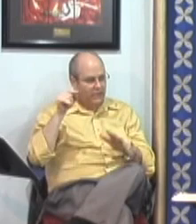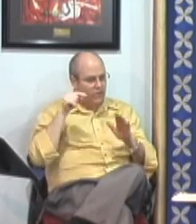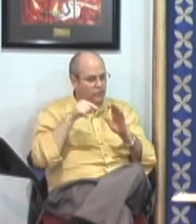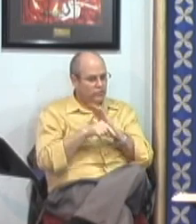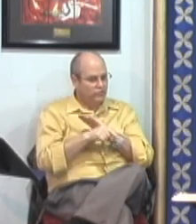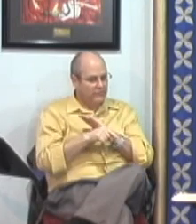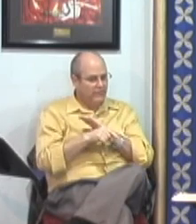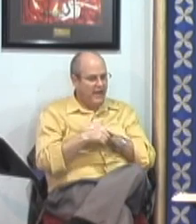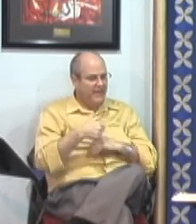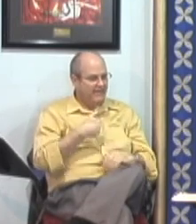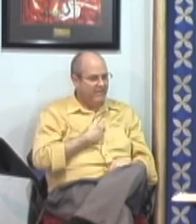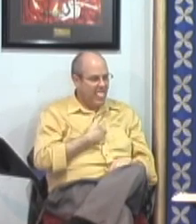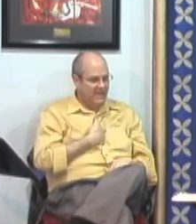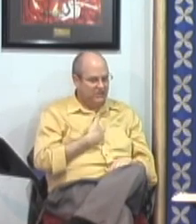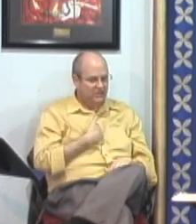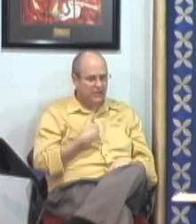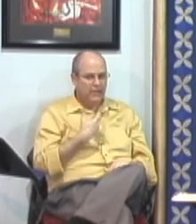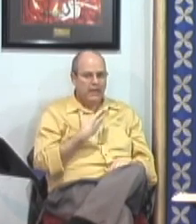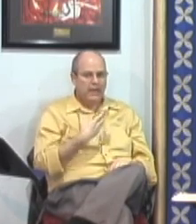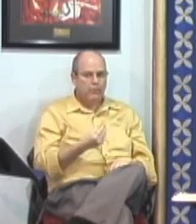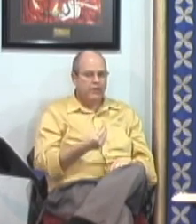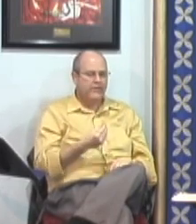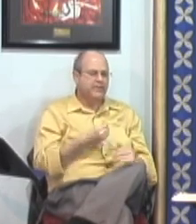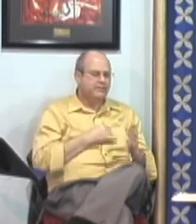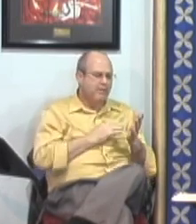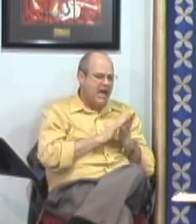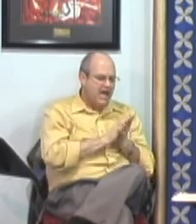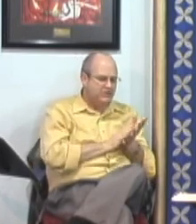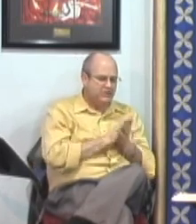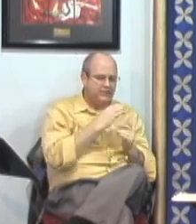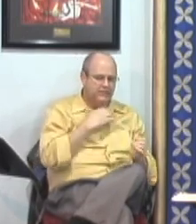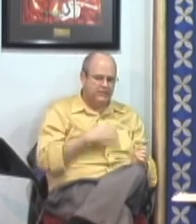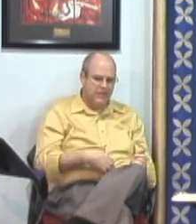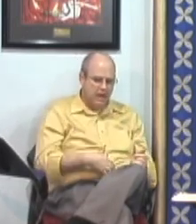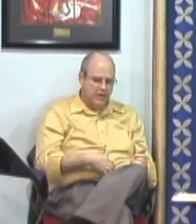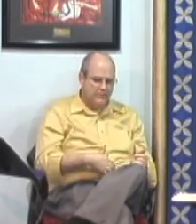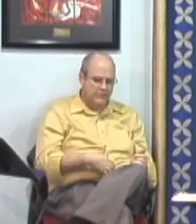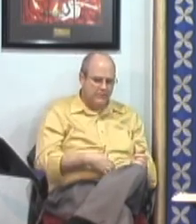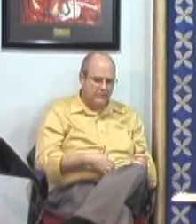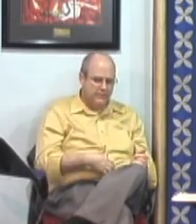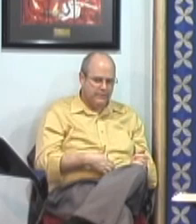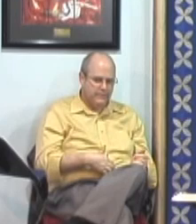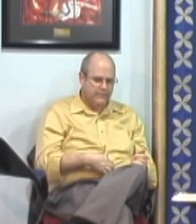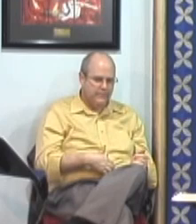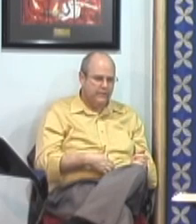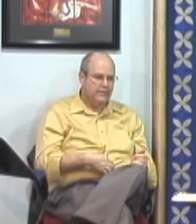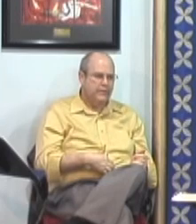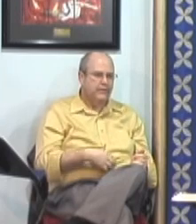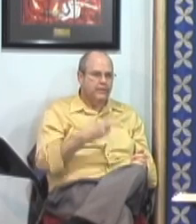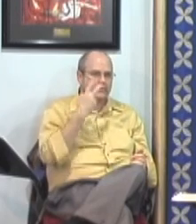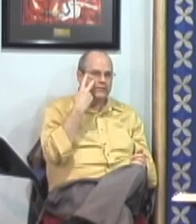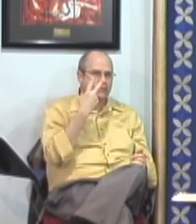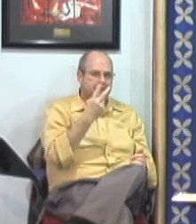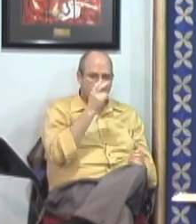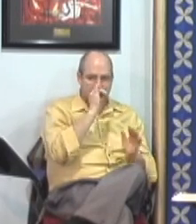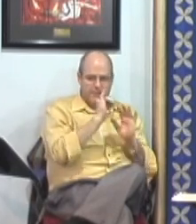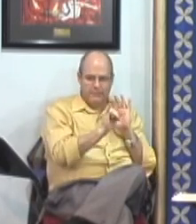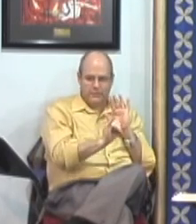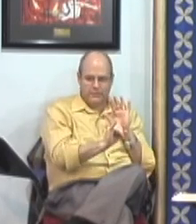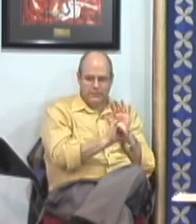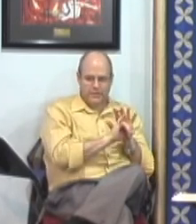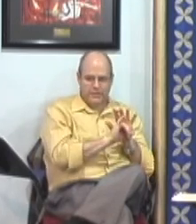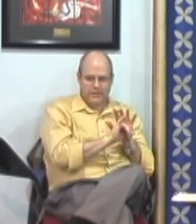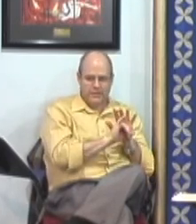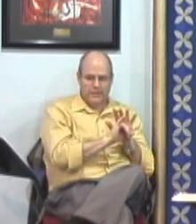says in the New King James, along with its passions and desires. So we see this imagery. Paul uses both